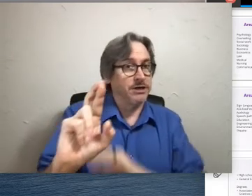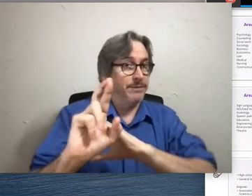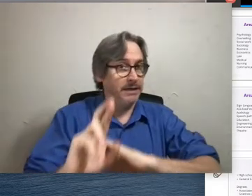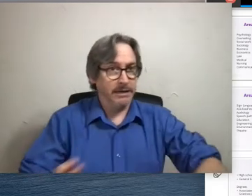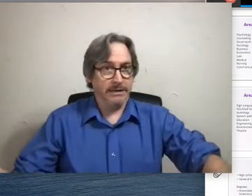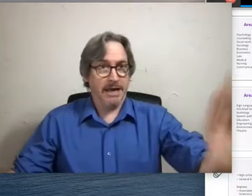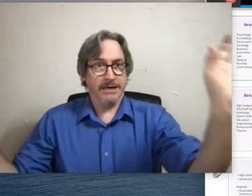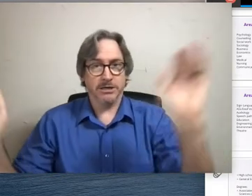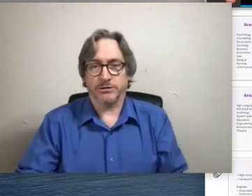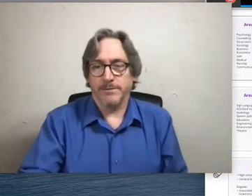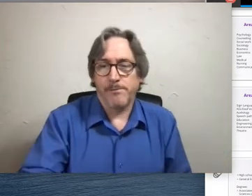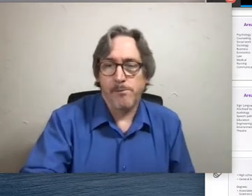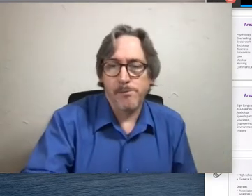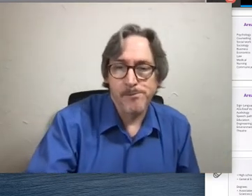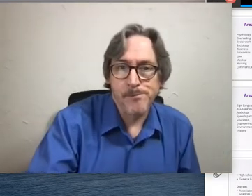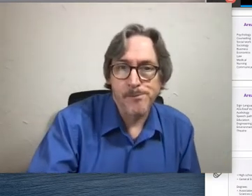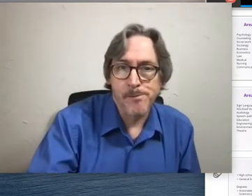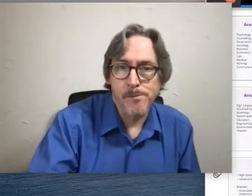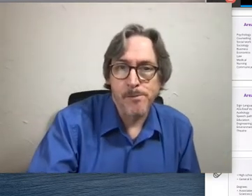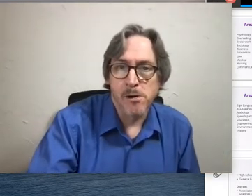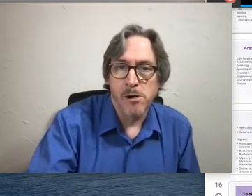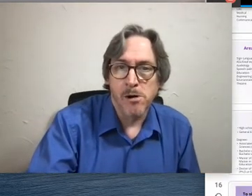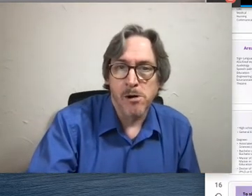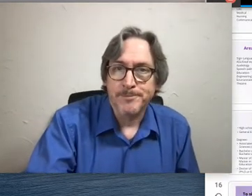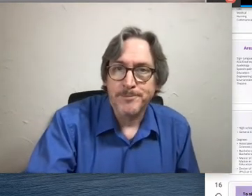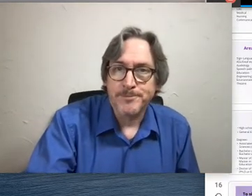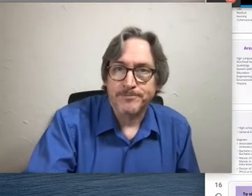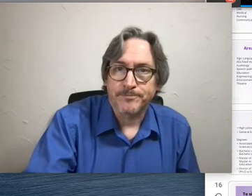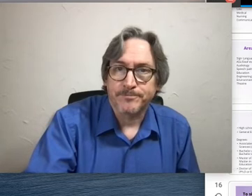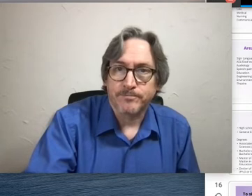Doctor can be any doctorate.